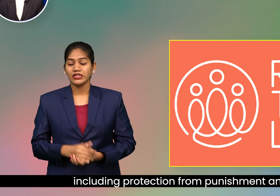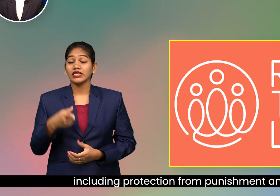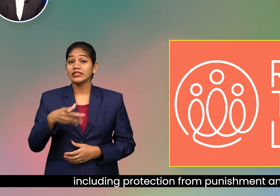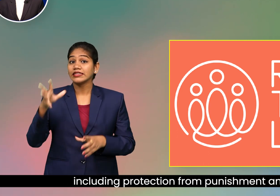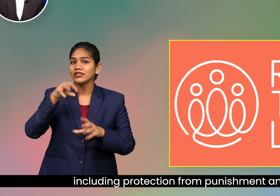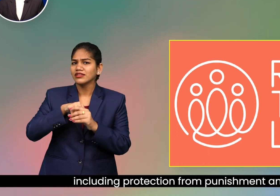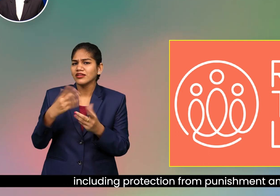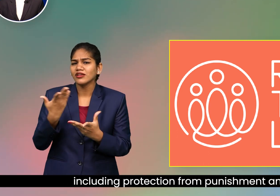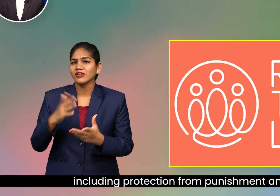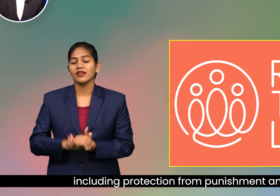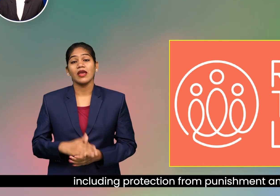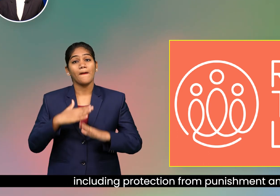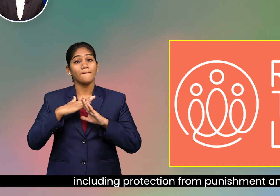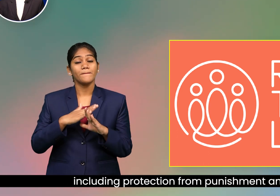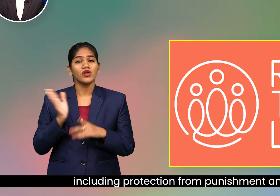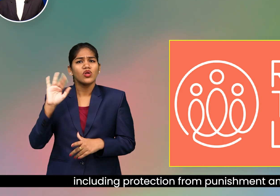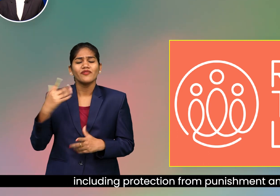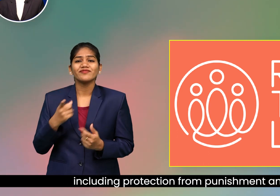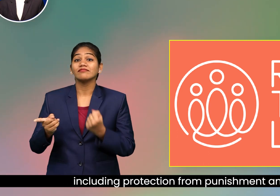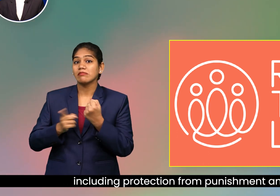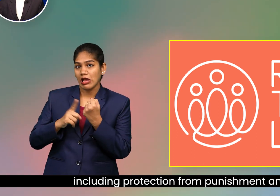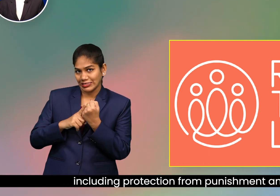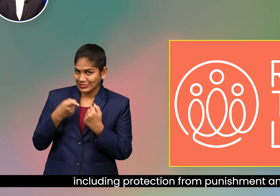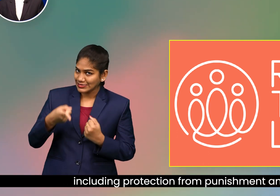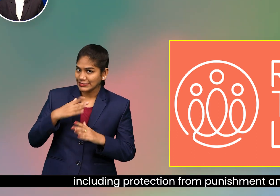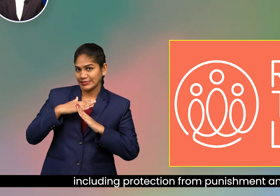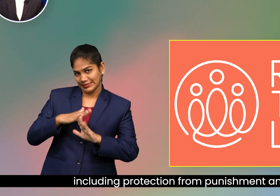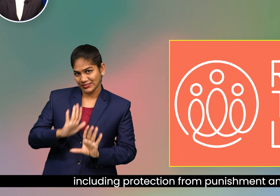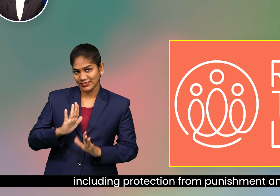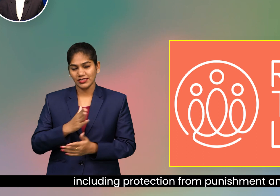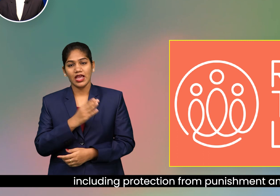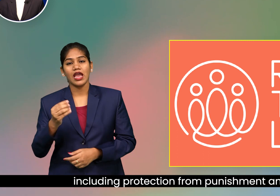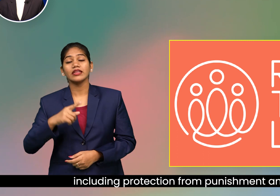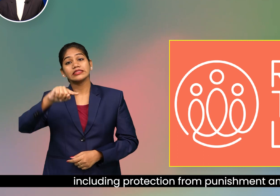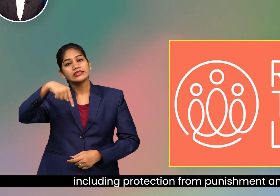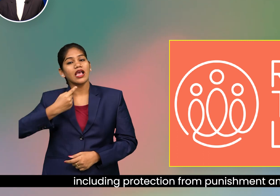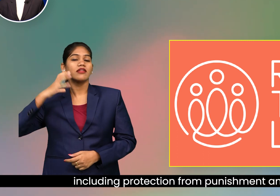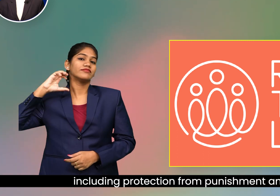including protection from punishment and suicide.